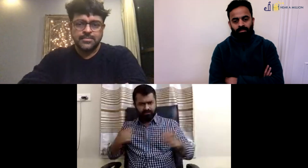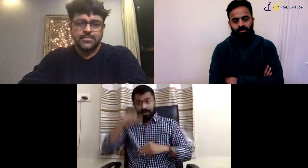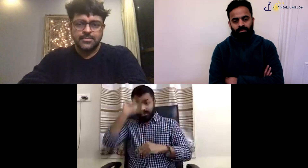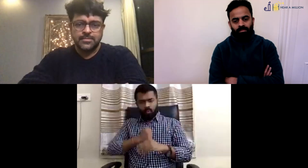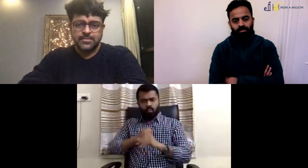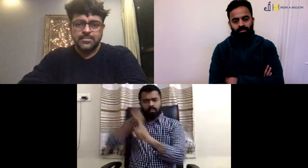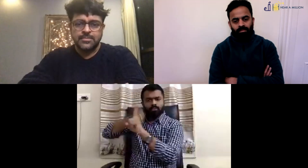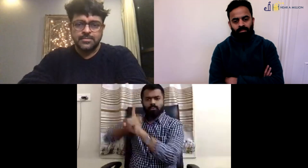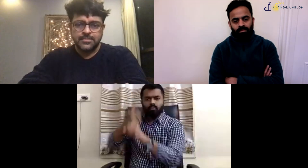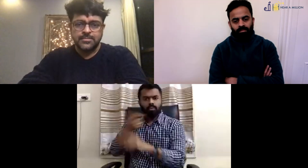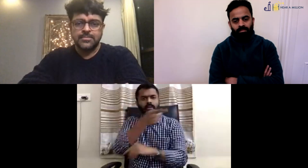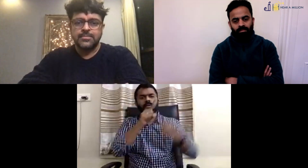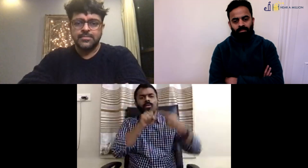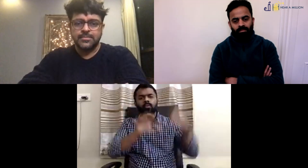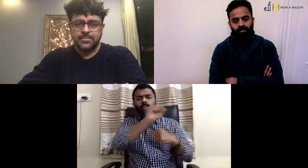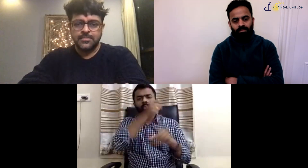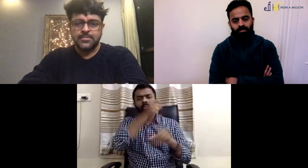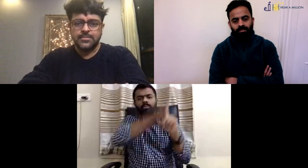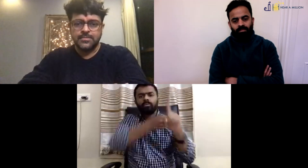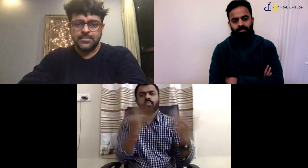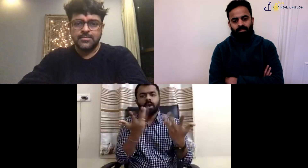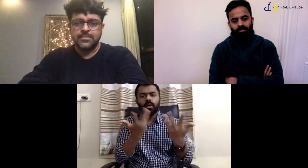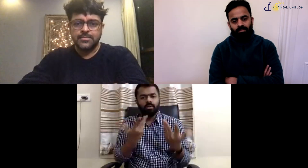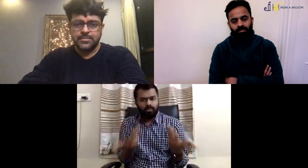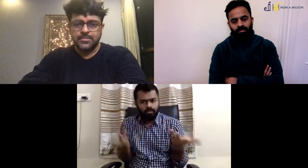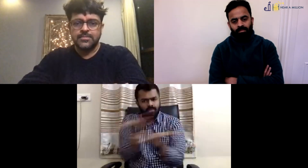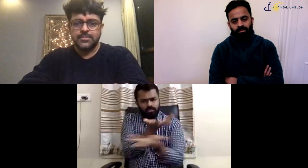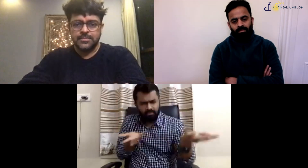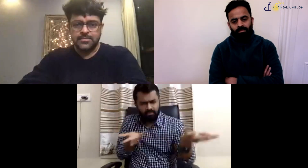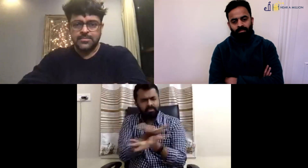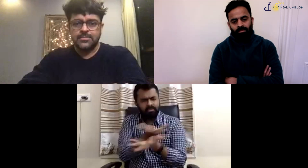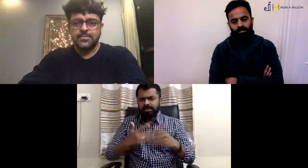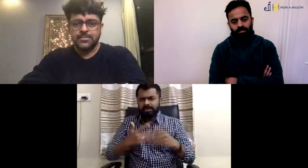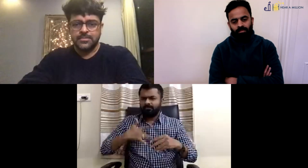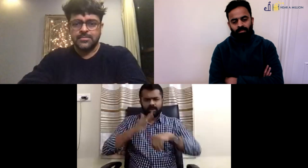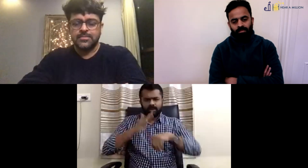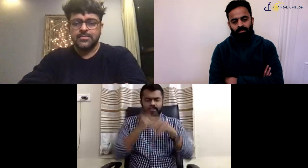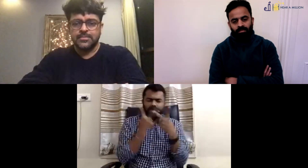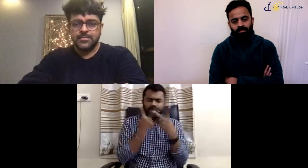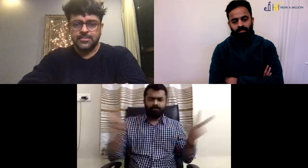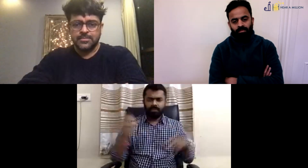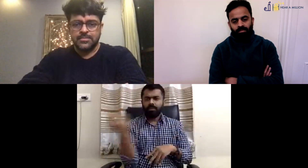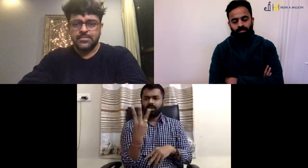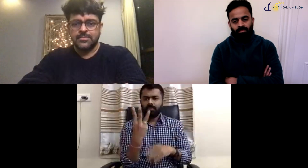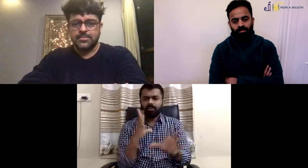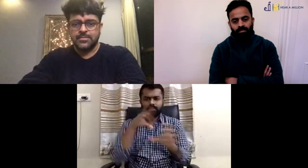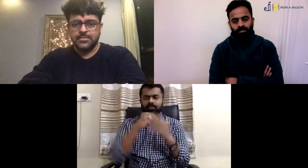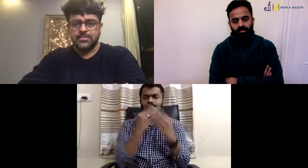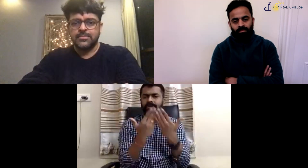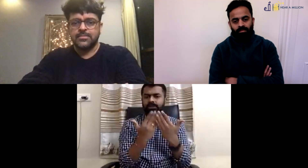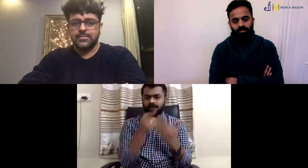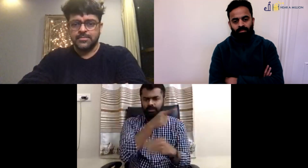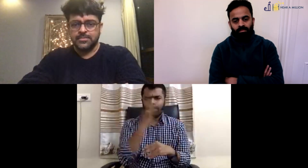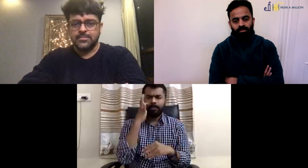open-minded way to discuss all the things. So we discuss about the advocacy work, how they advocate for their own rights. So that was